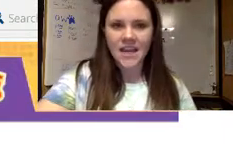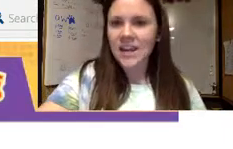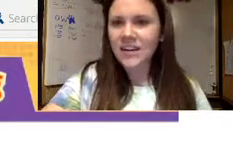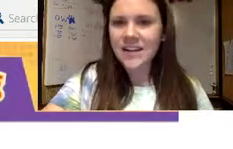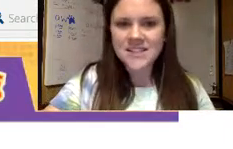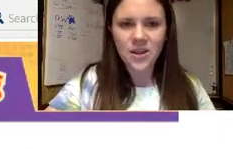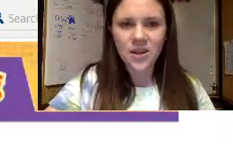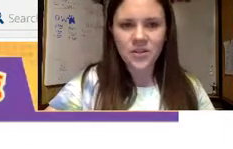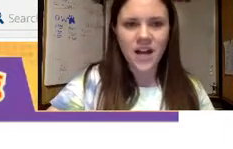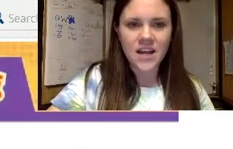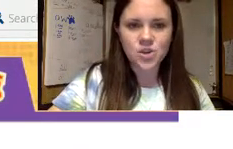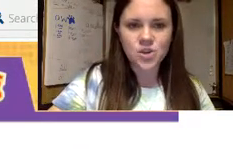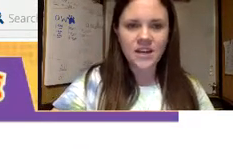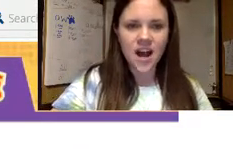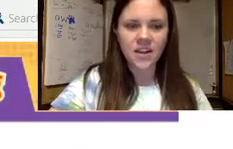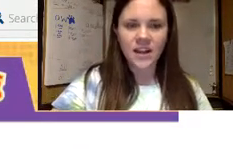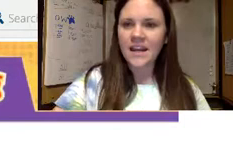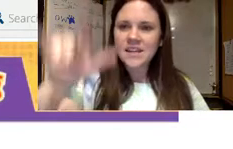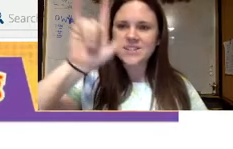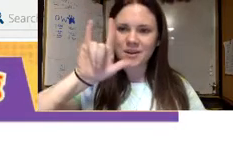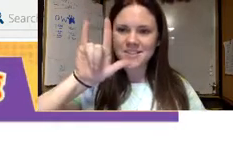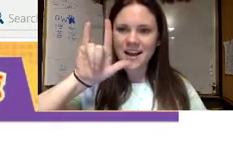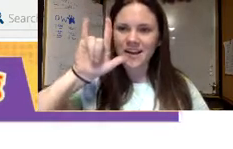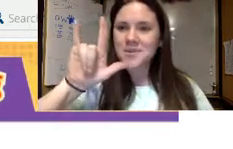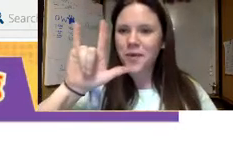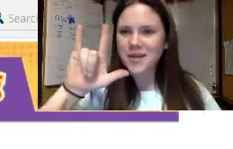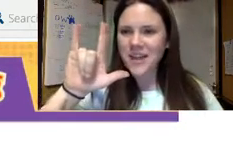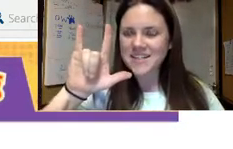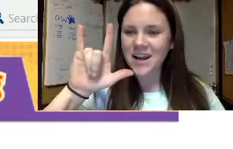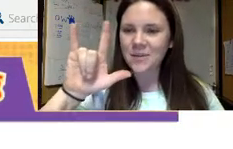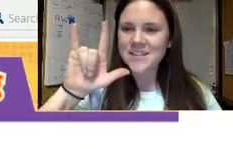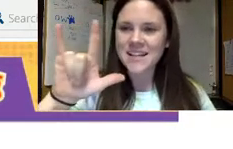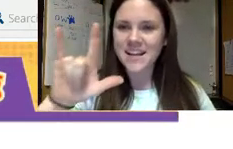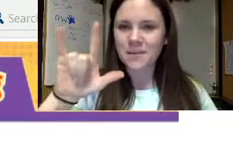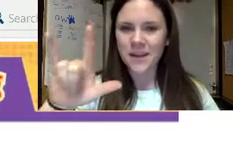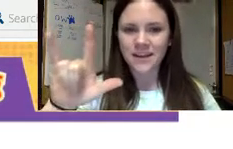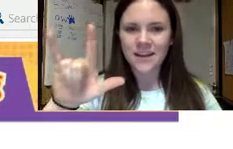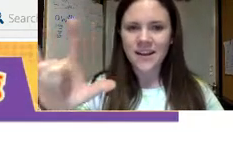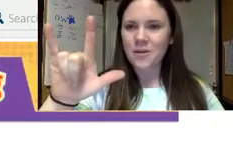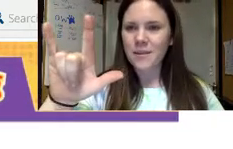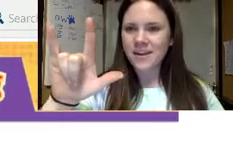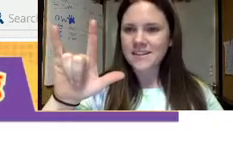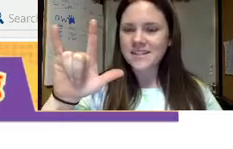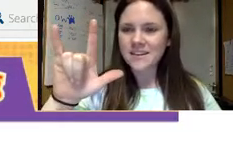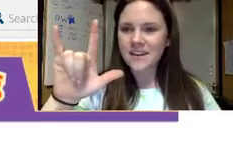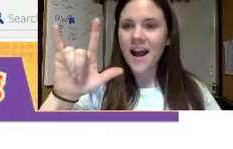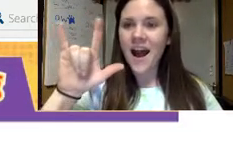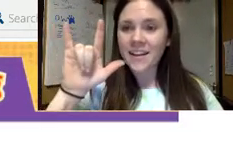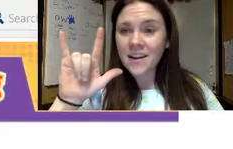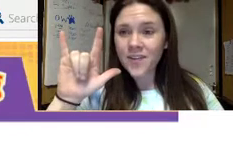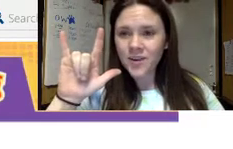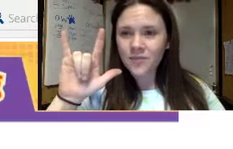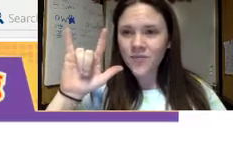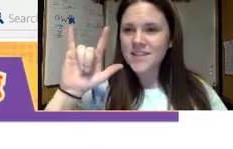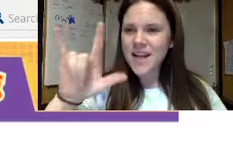And here is the author, guys, George Ancala, and he's doing a sign. We know that sign. What does that sign mean? It means, I